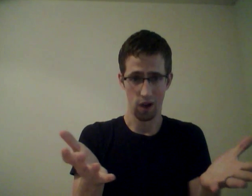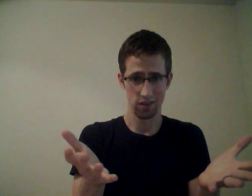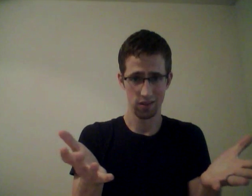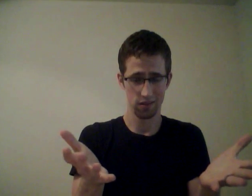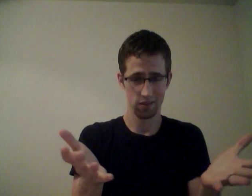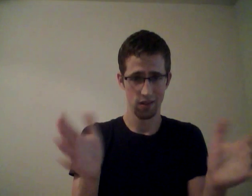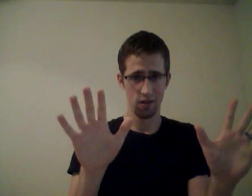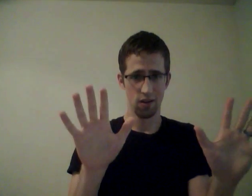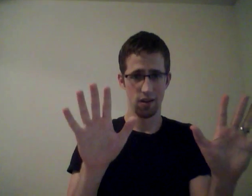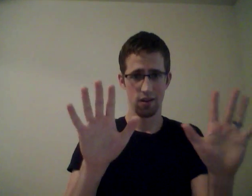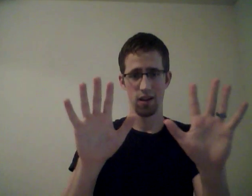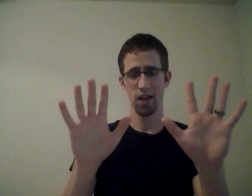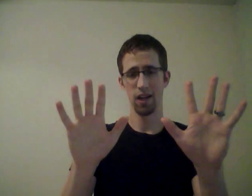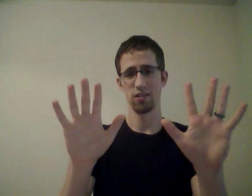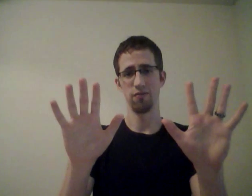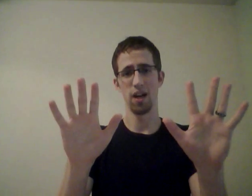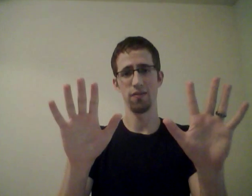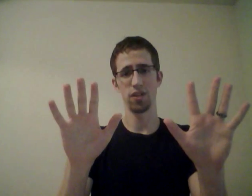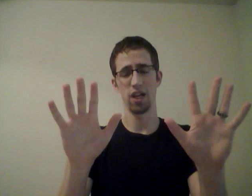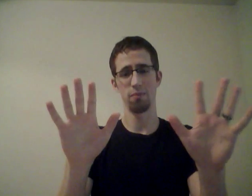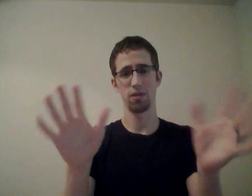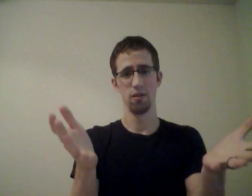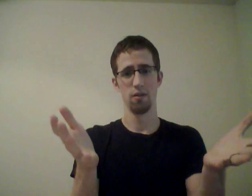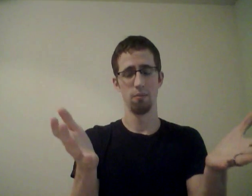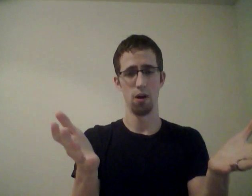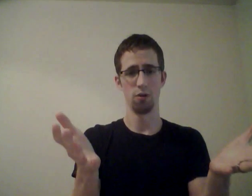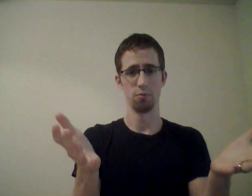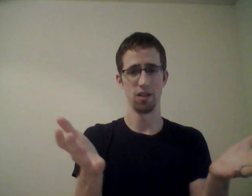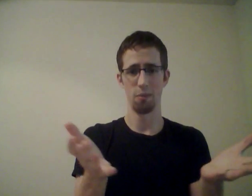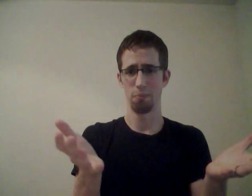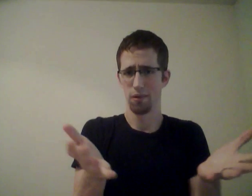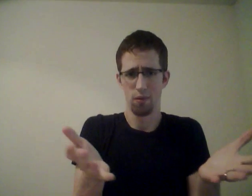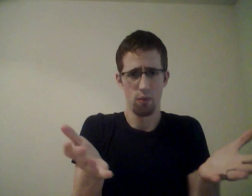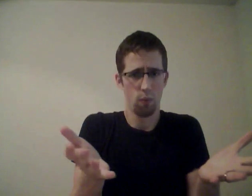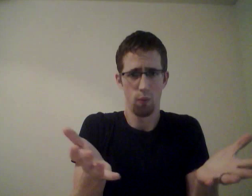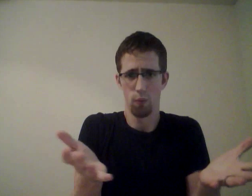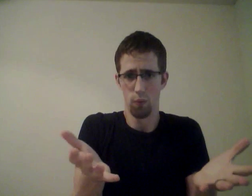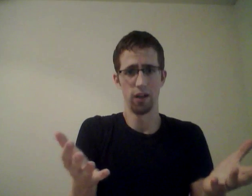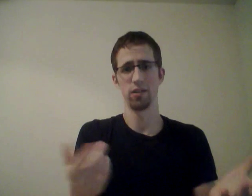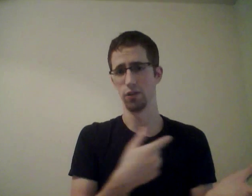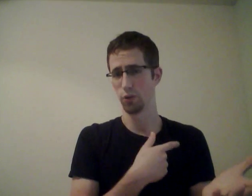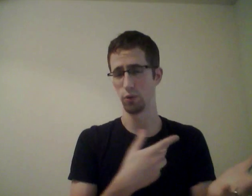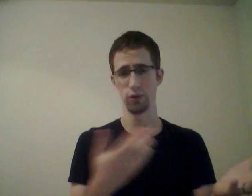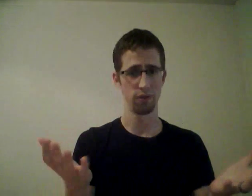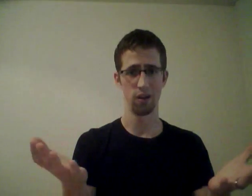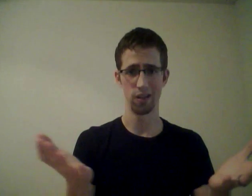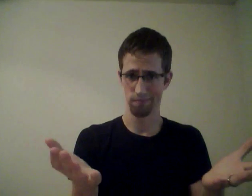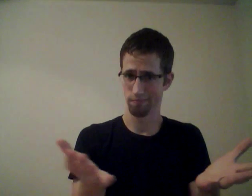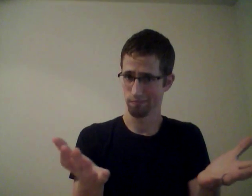What? Hands in 5 shapes, palms up, what? Shoulder shrug,